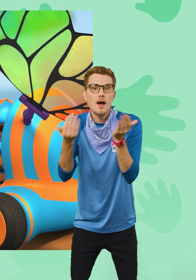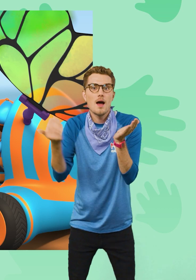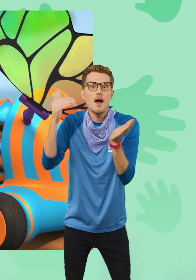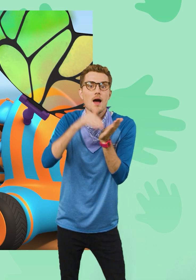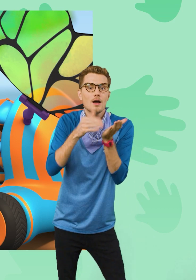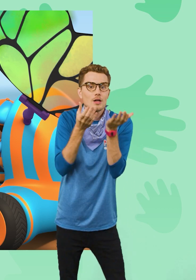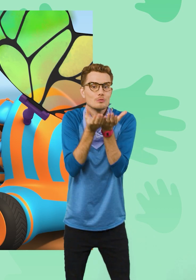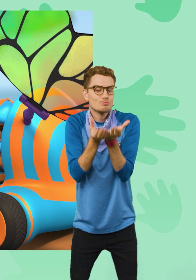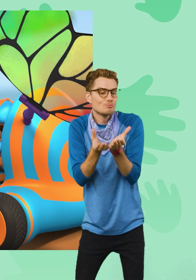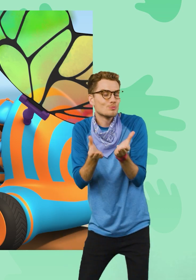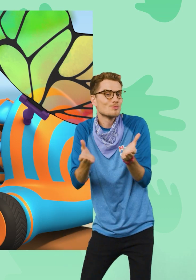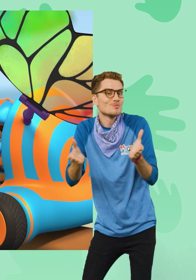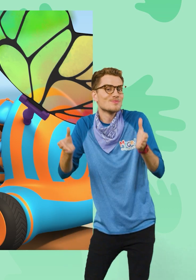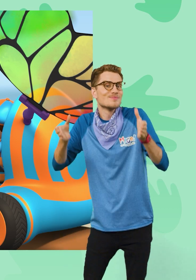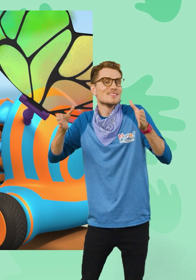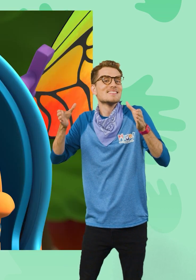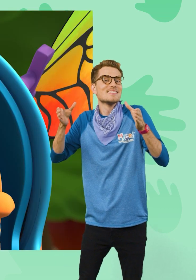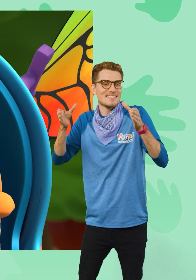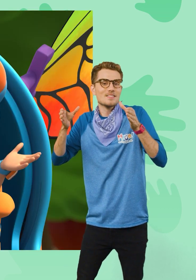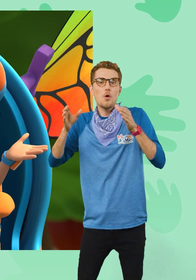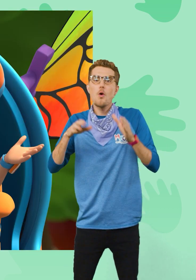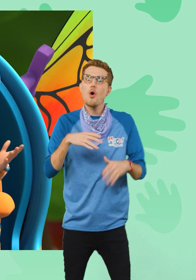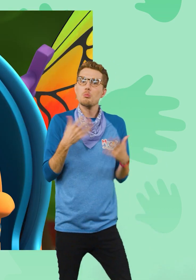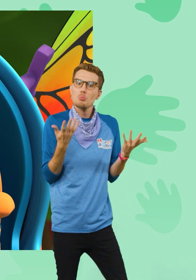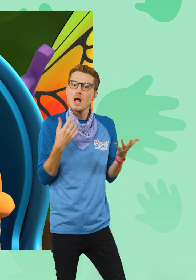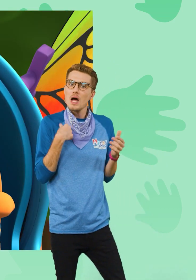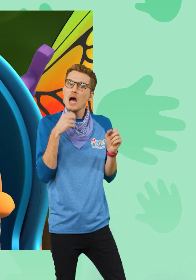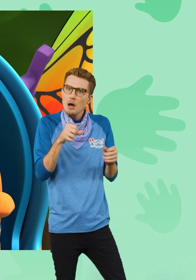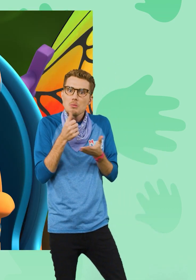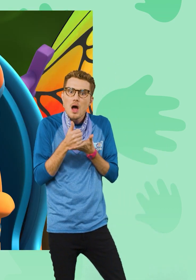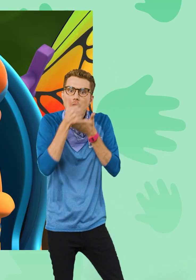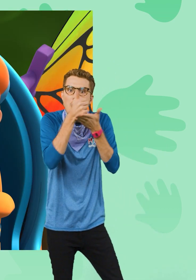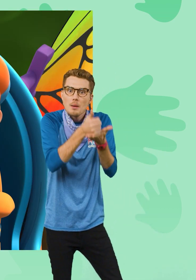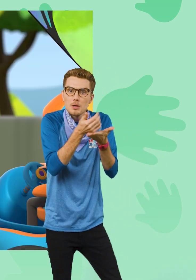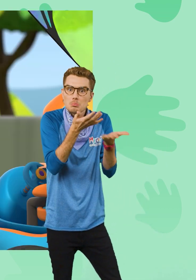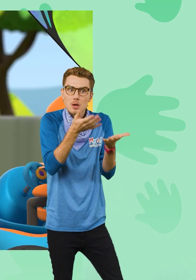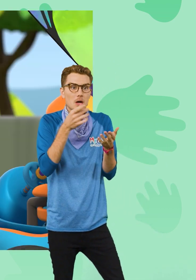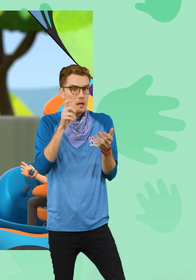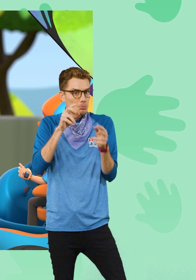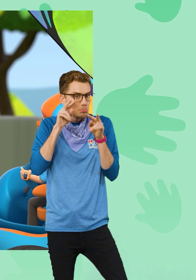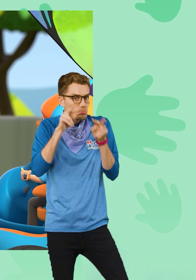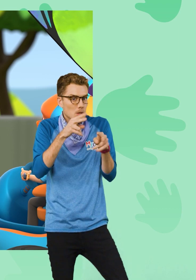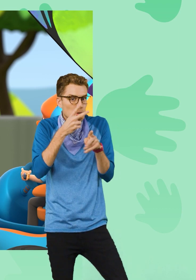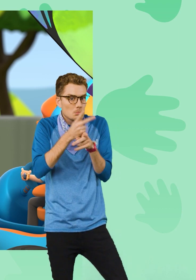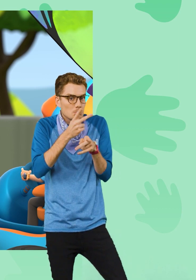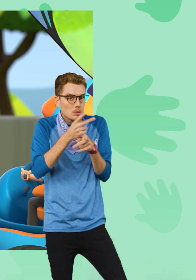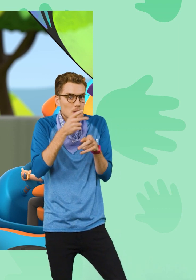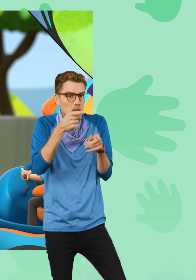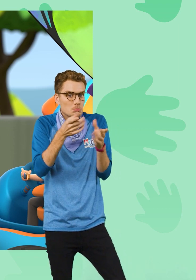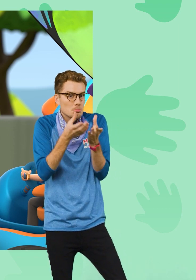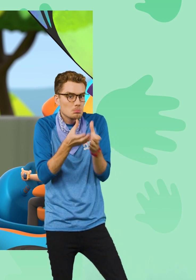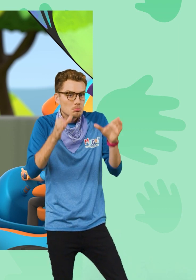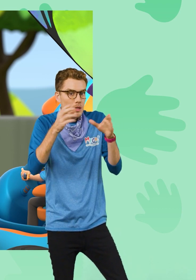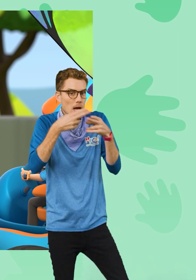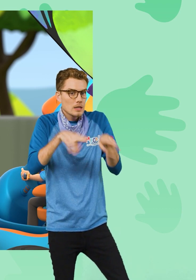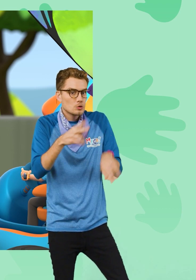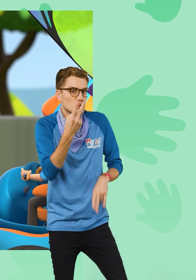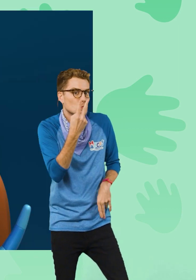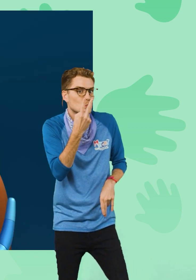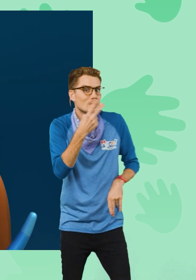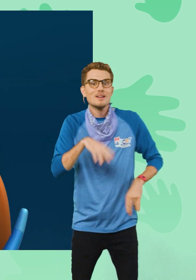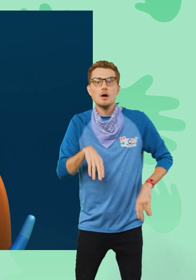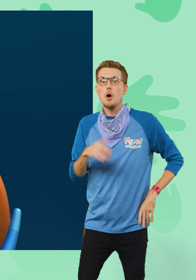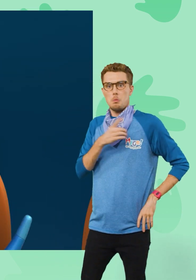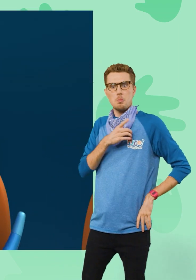on a mission to rebuild our nest. We were wondering how you build a nest. Well, I could use an extra wing to look after my 2